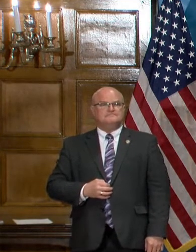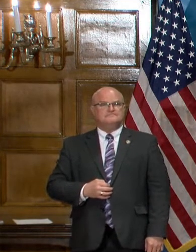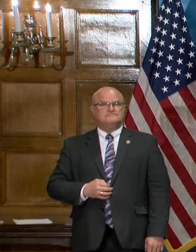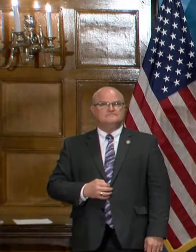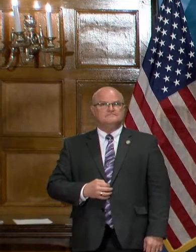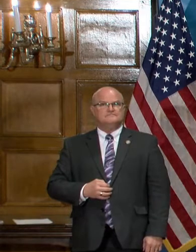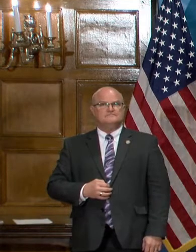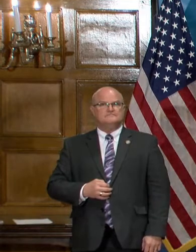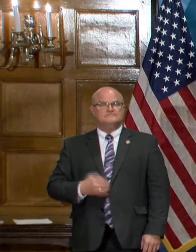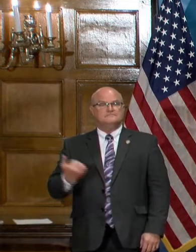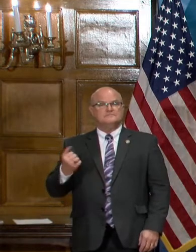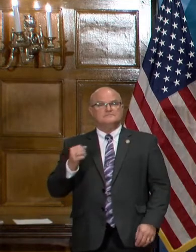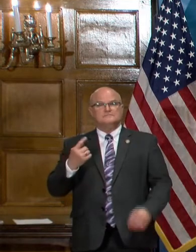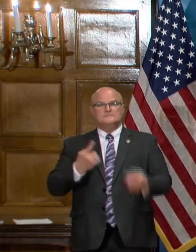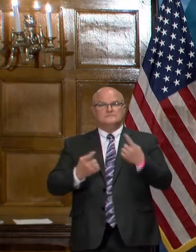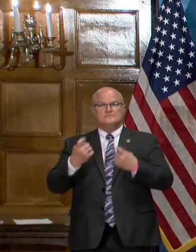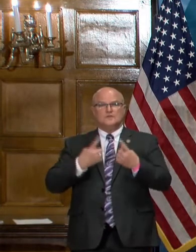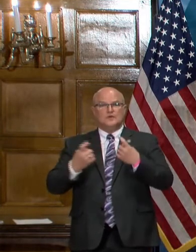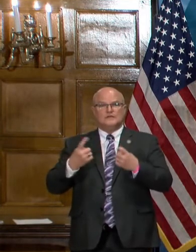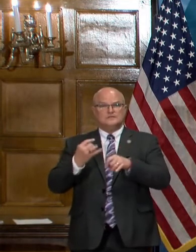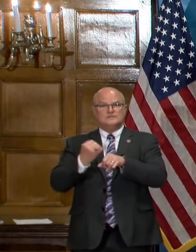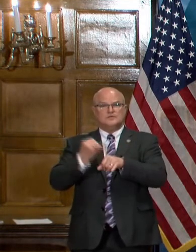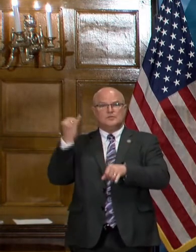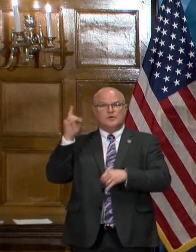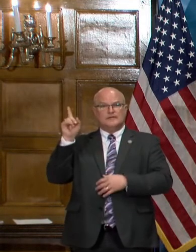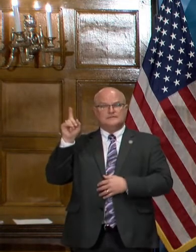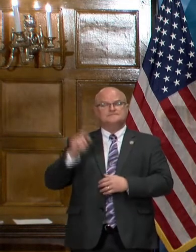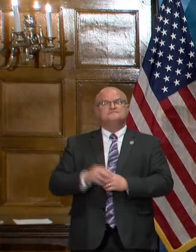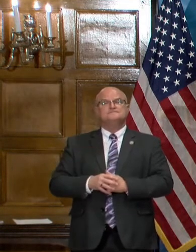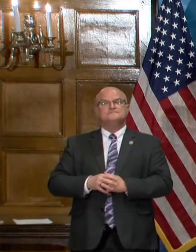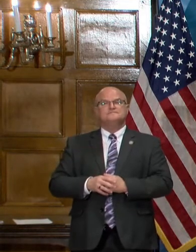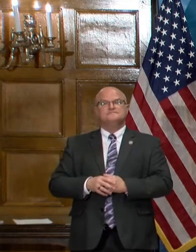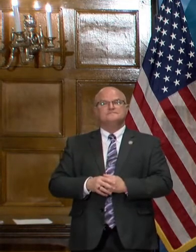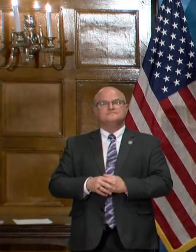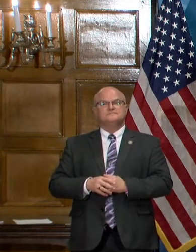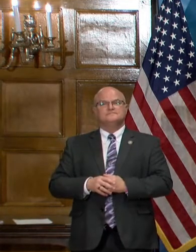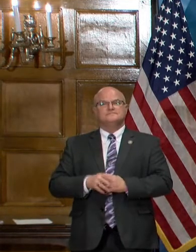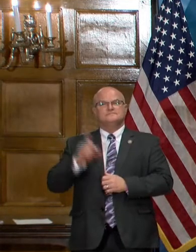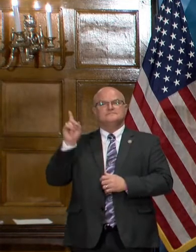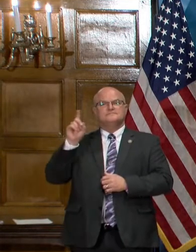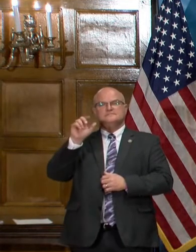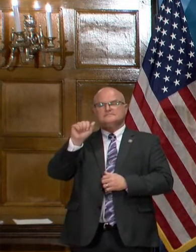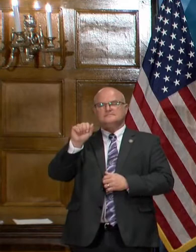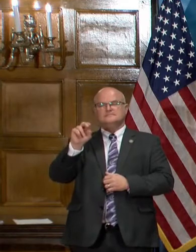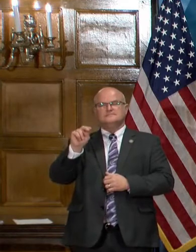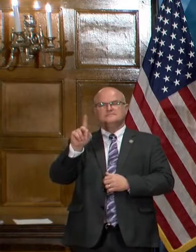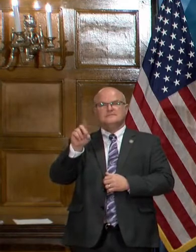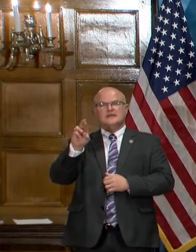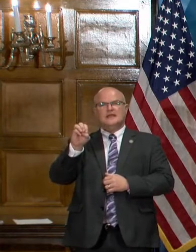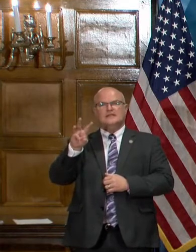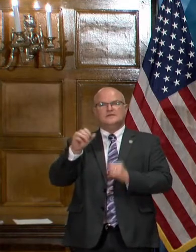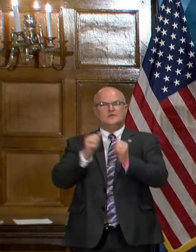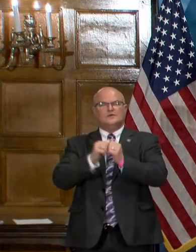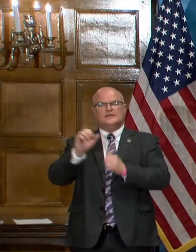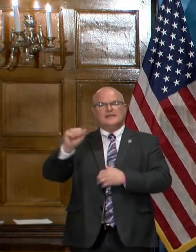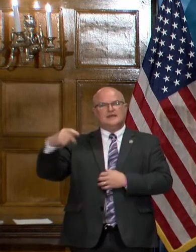Are there questions remotely? Yeah, Governor, this is Andrew with AP.